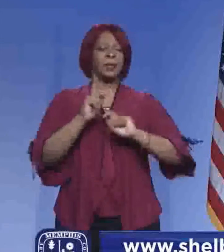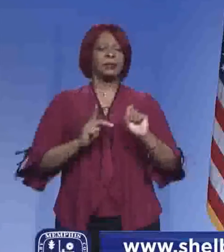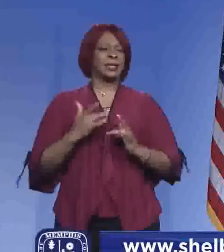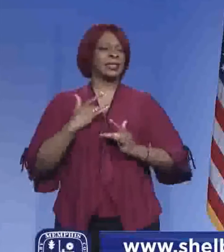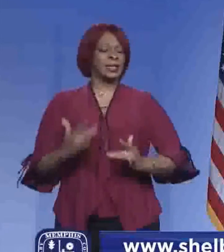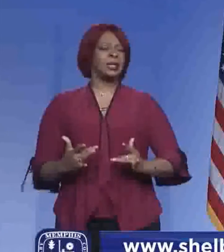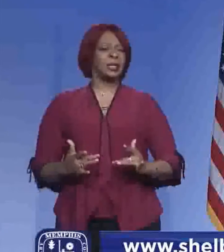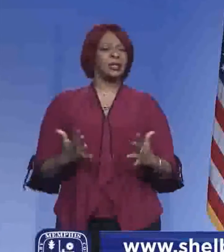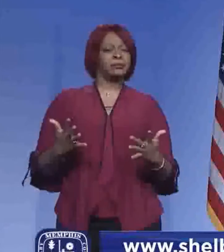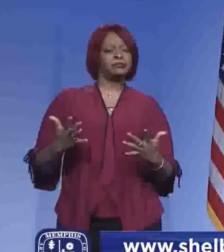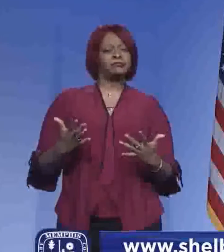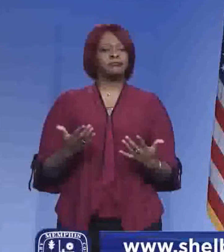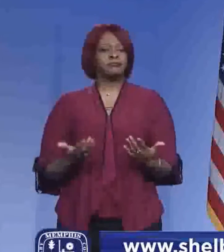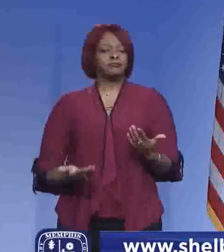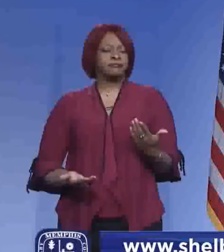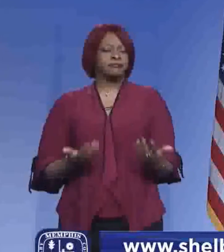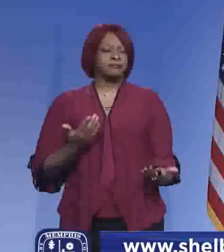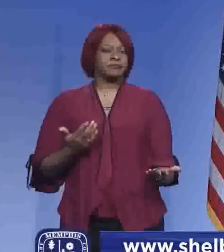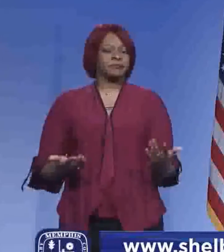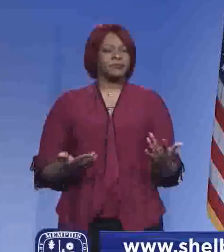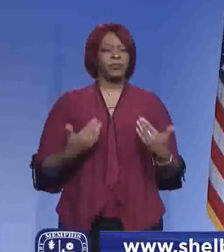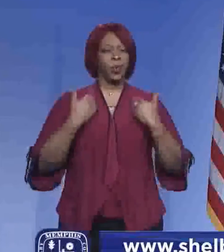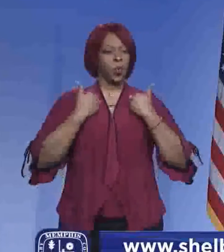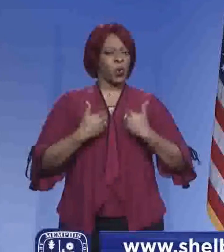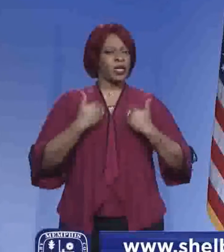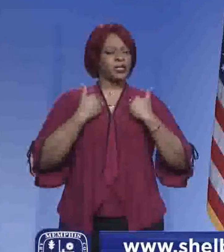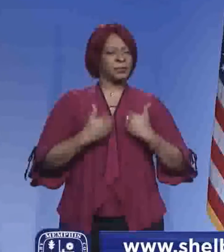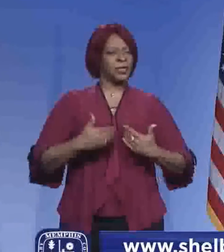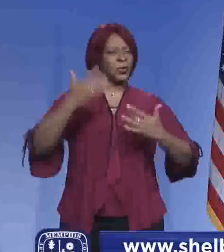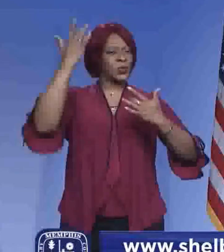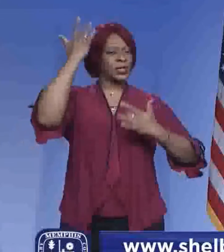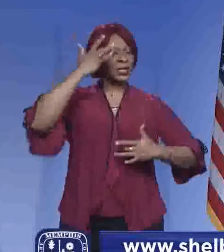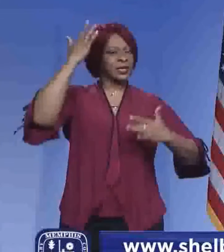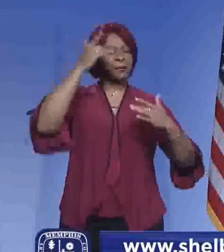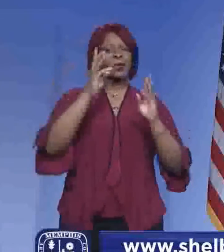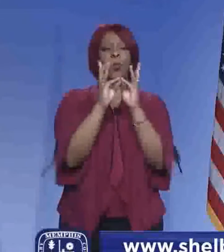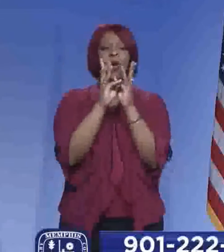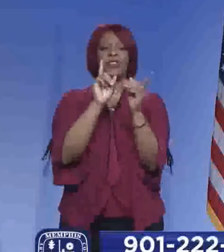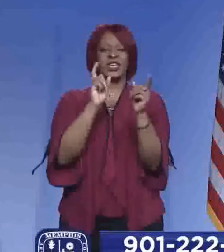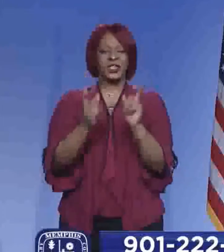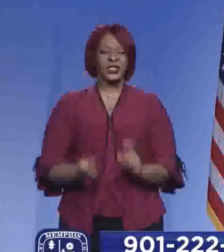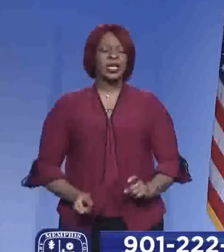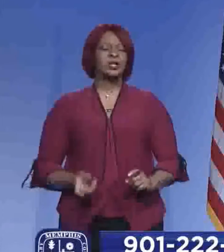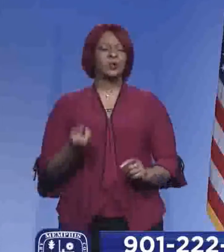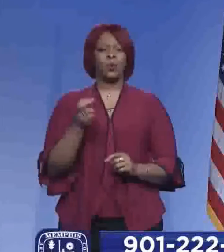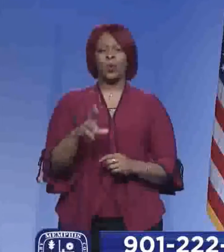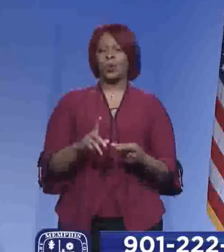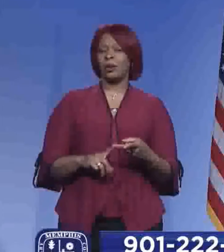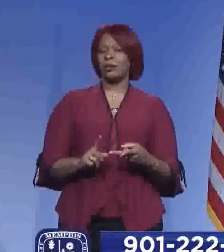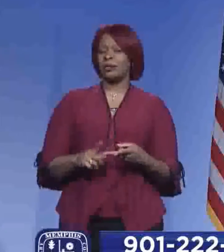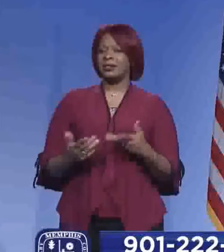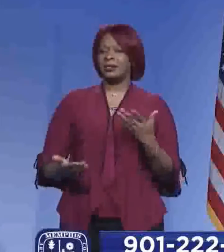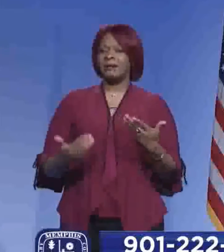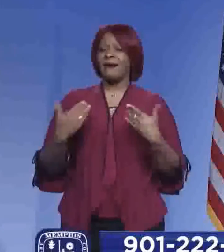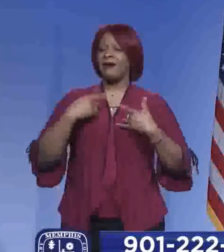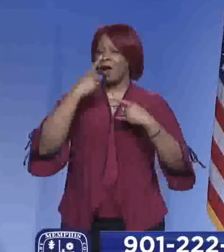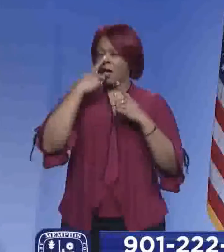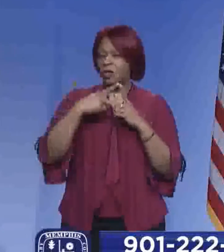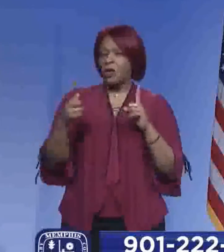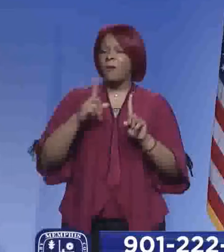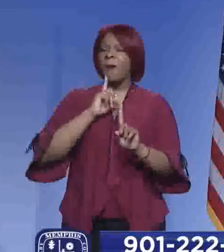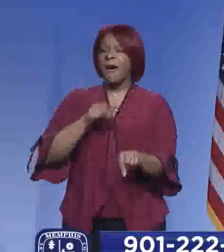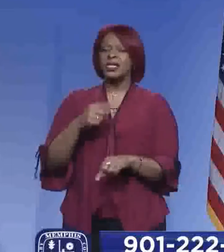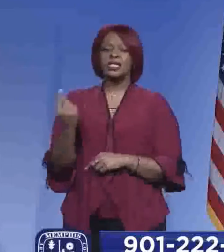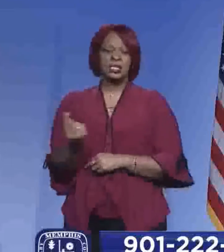to experience some sort of respiratory difficulty because of the change in the weather, or they have an allergic reaction